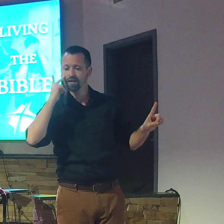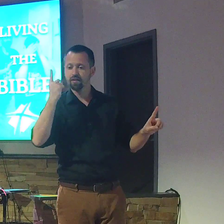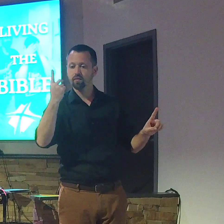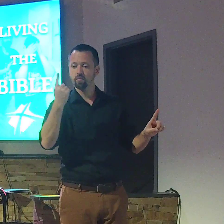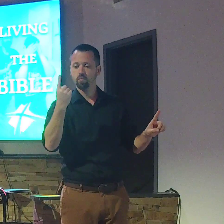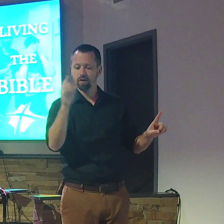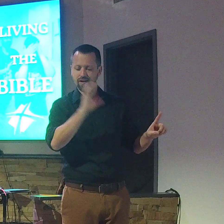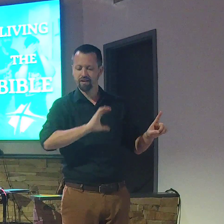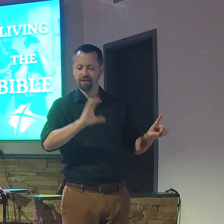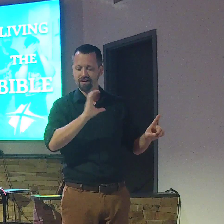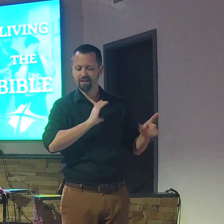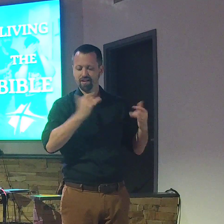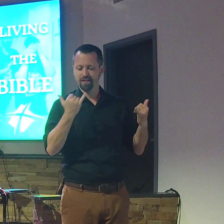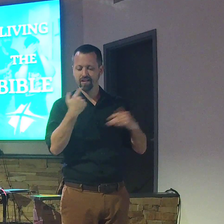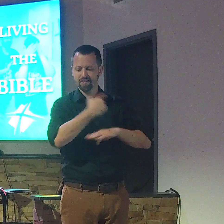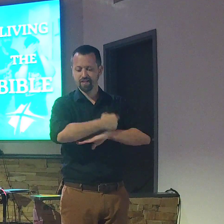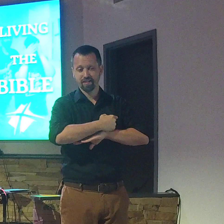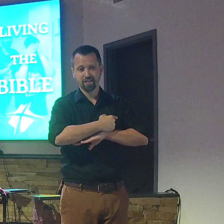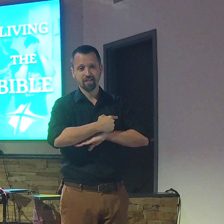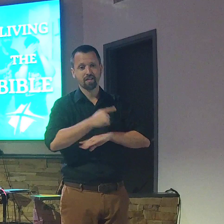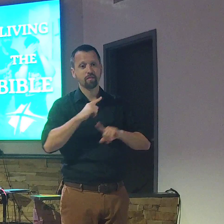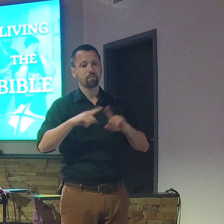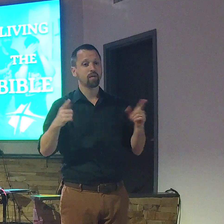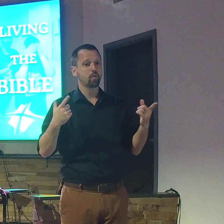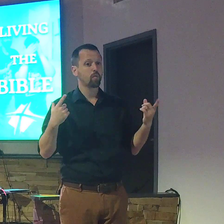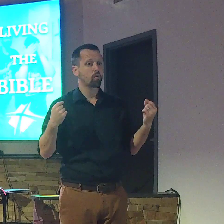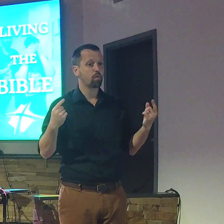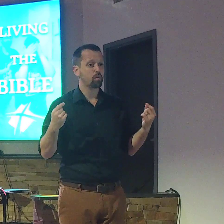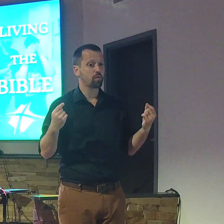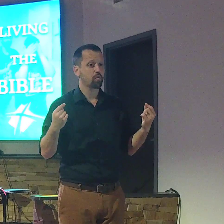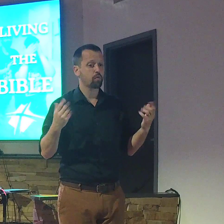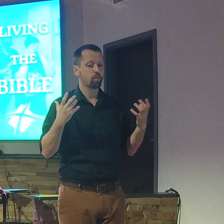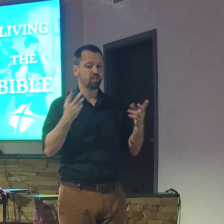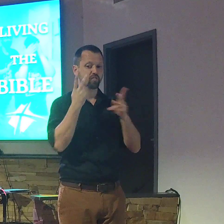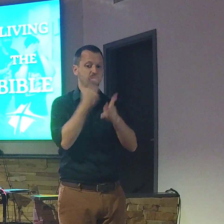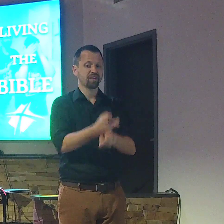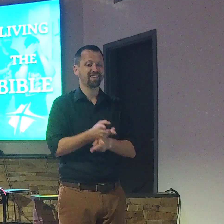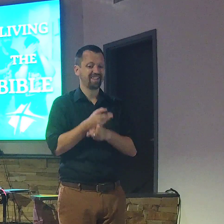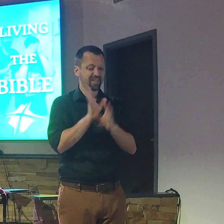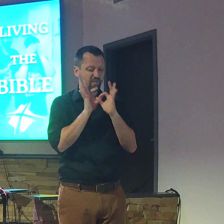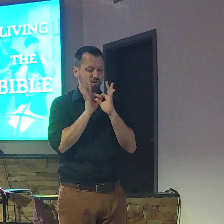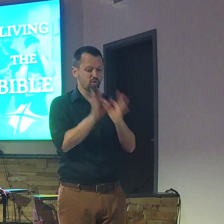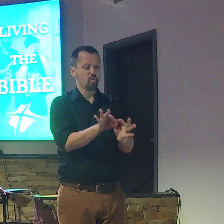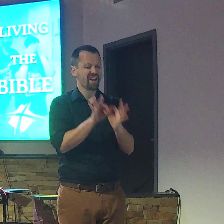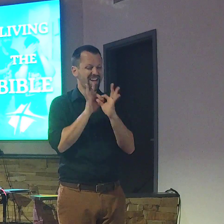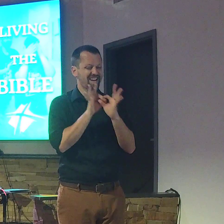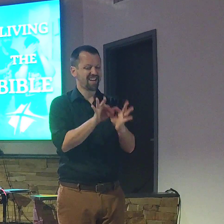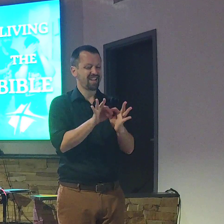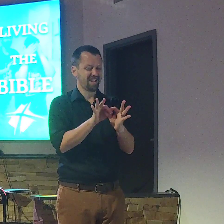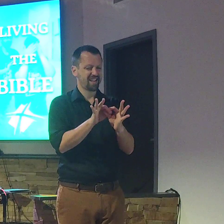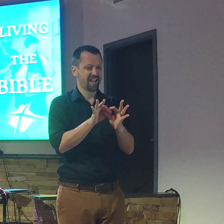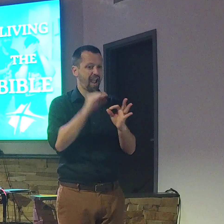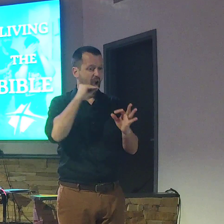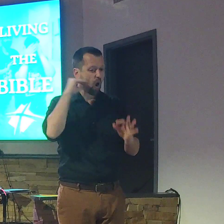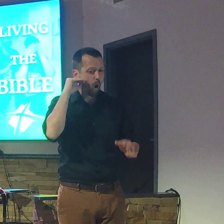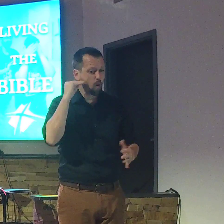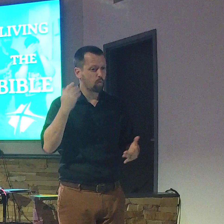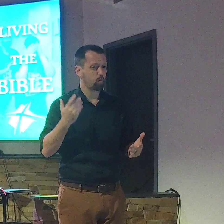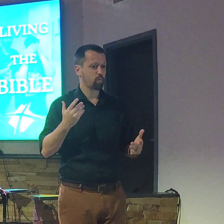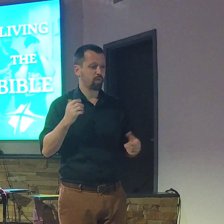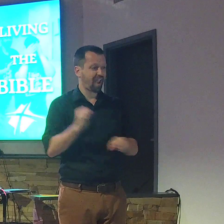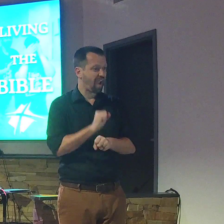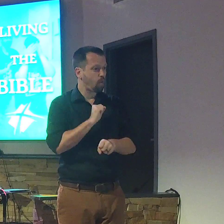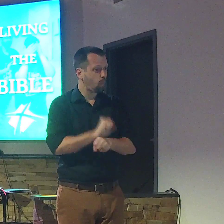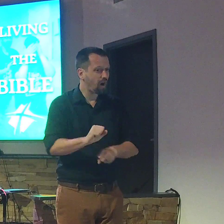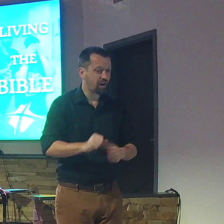today. But essentially, what we want to do is we want to maintain unity in the relationships that we have in our home, at